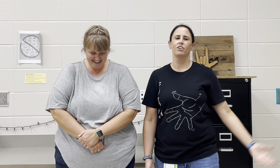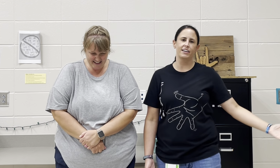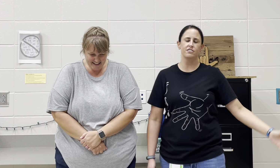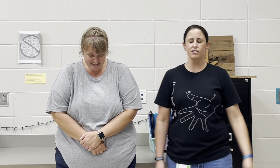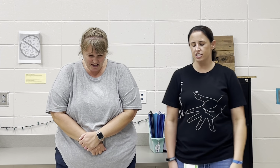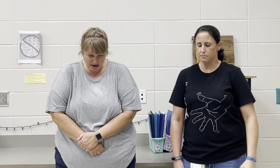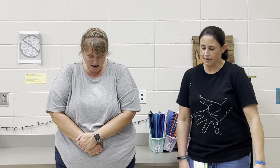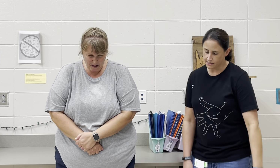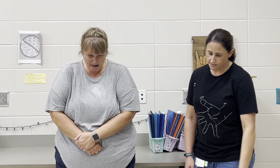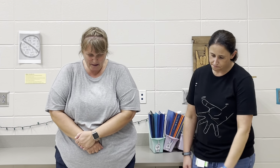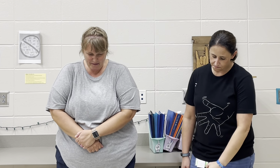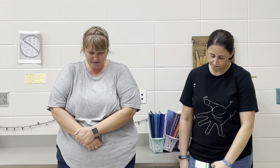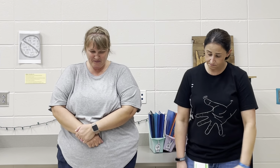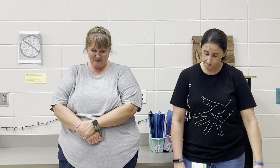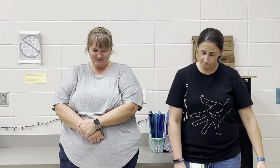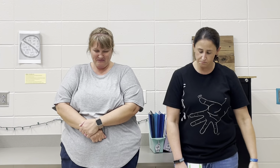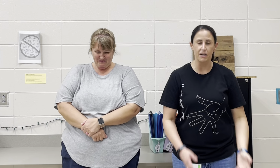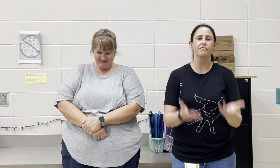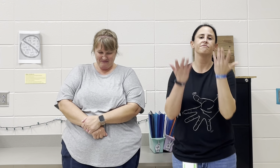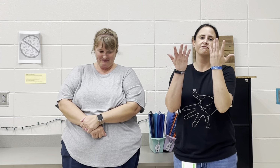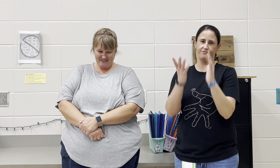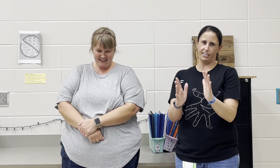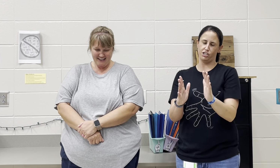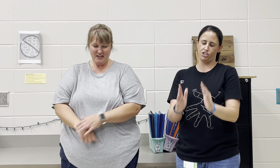right. So it just depends, but finish.